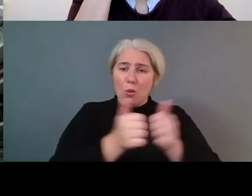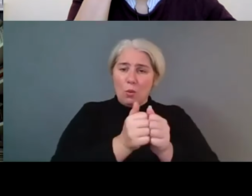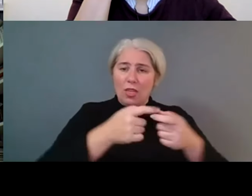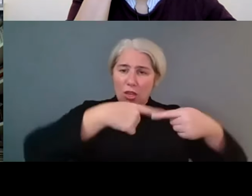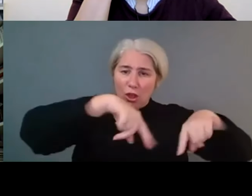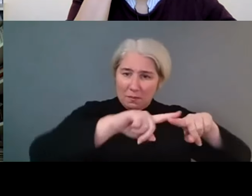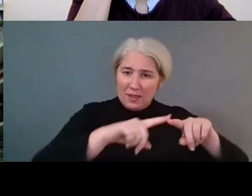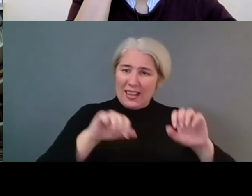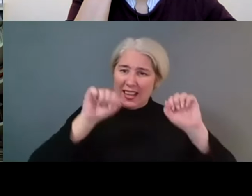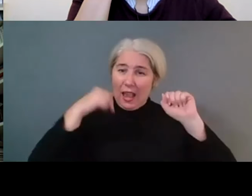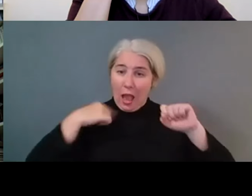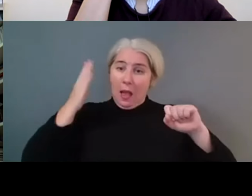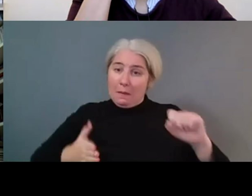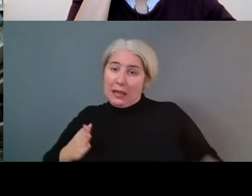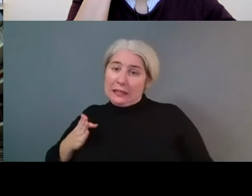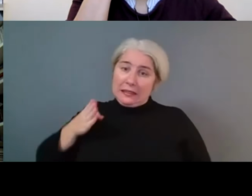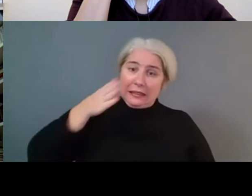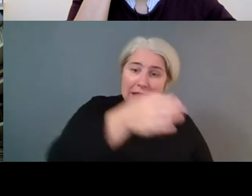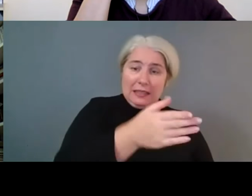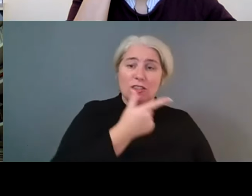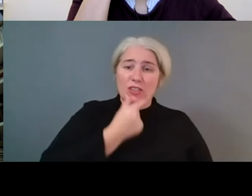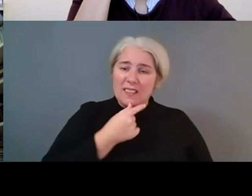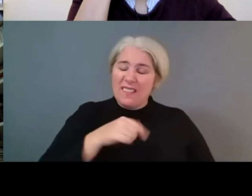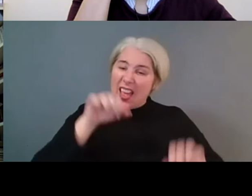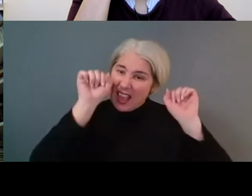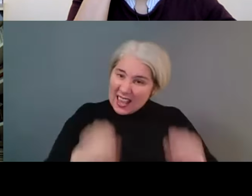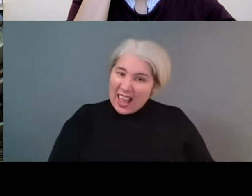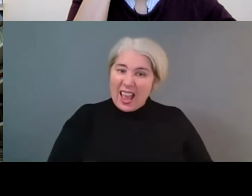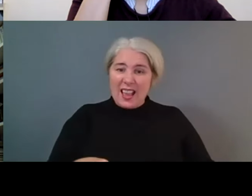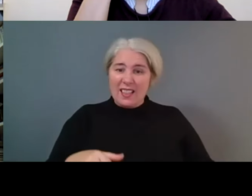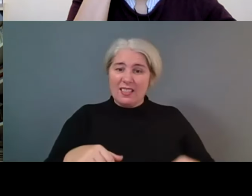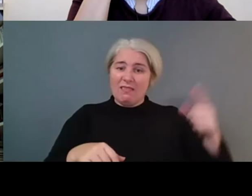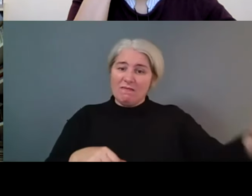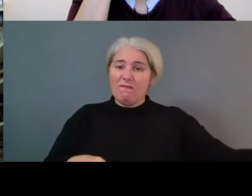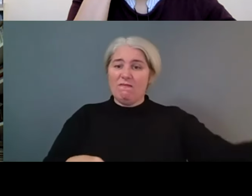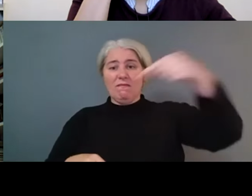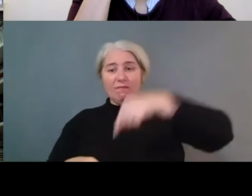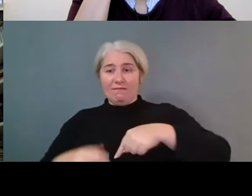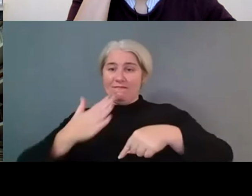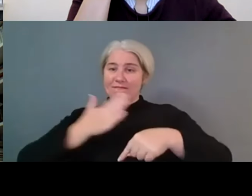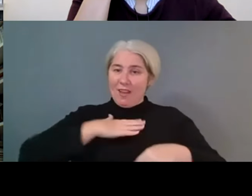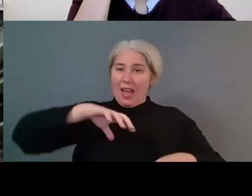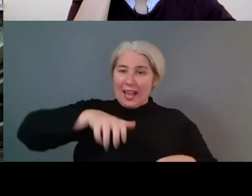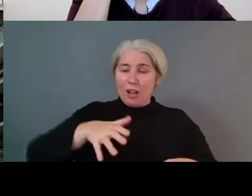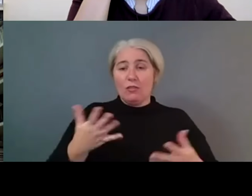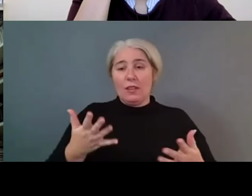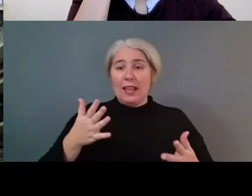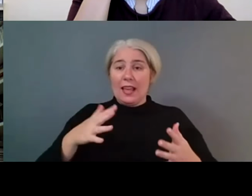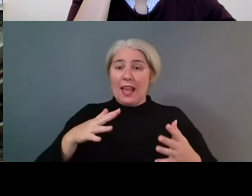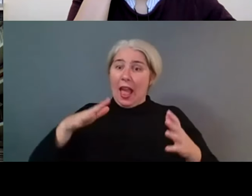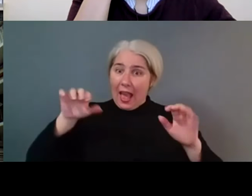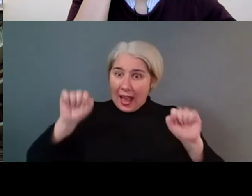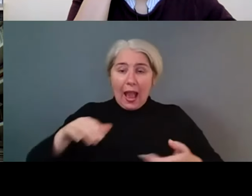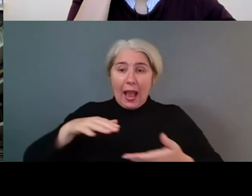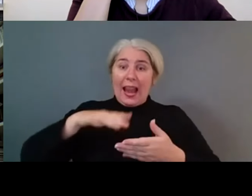itself will go to the country being reviewed? In this way, there will be more chance for more DPLs and the person with disabilities to